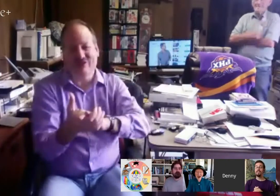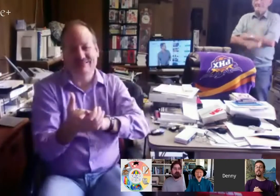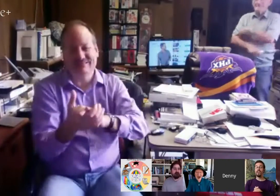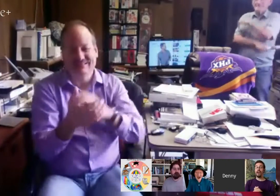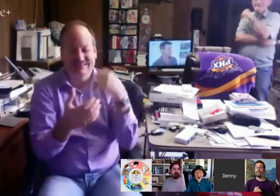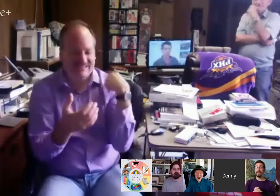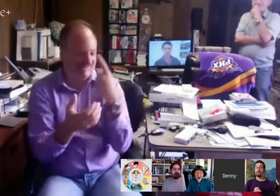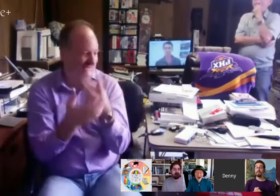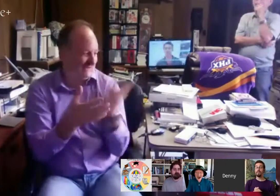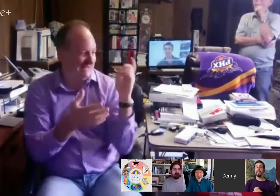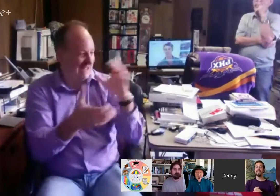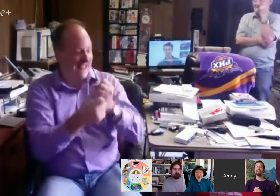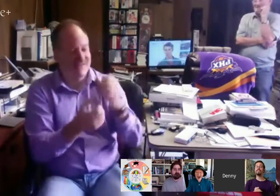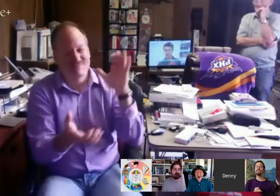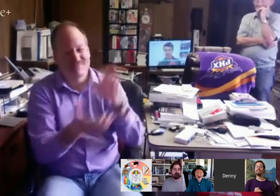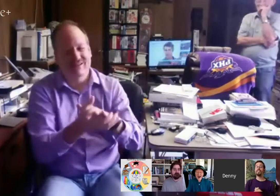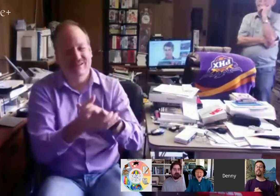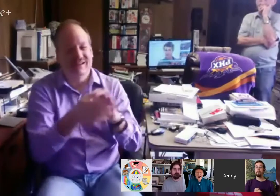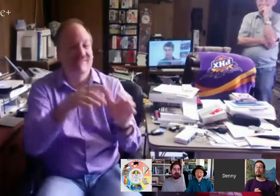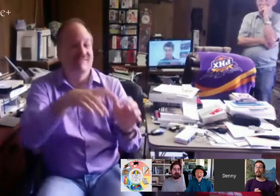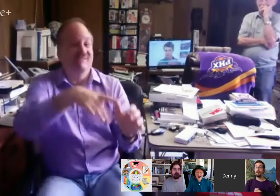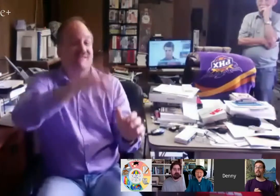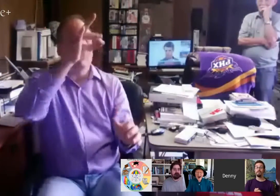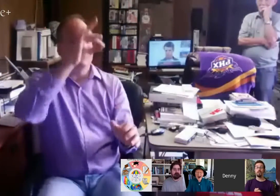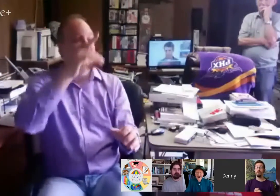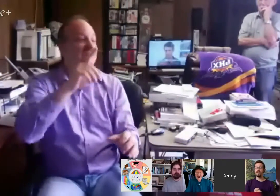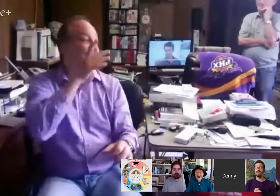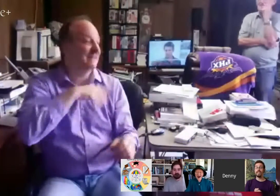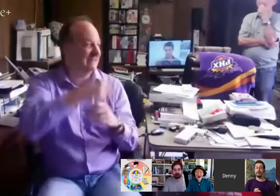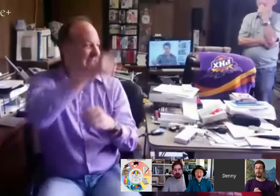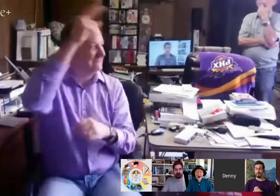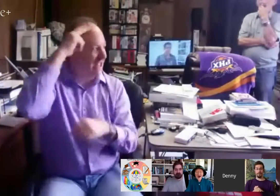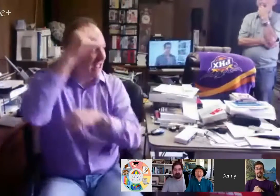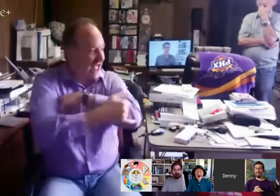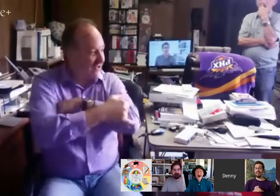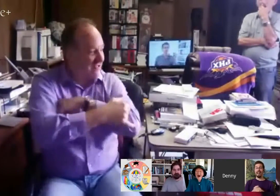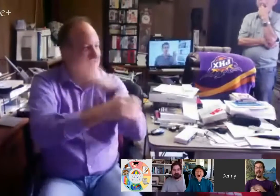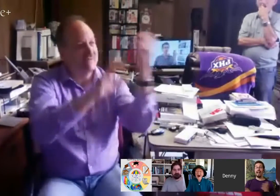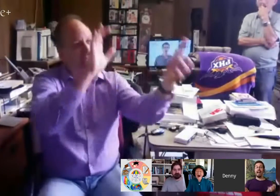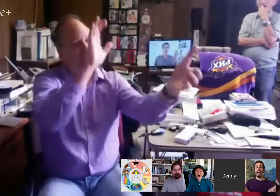And he just contacted me, and he just got married a few weeks ago.